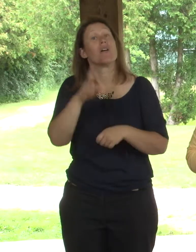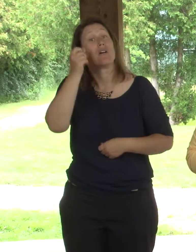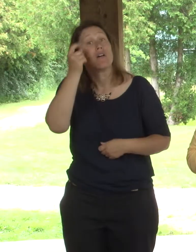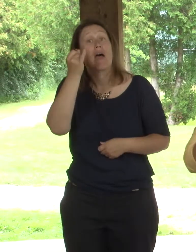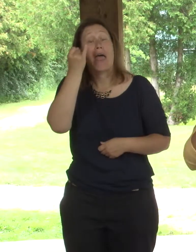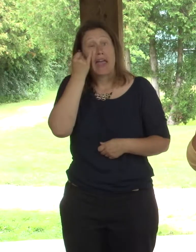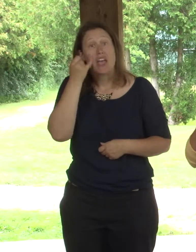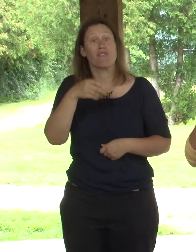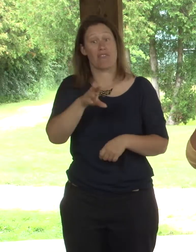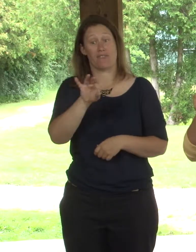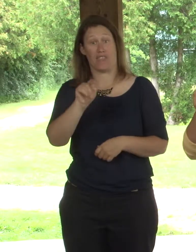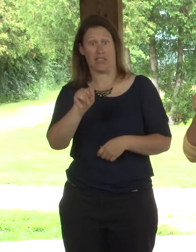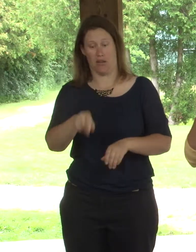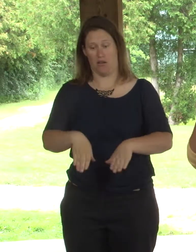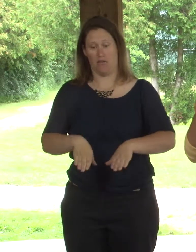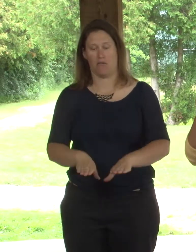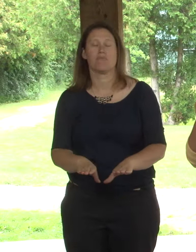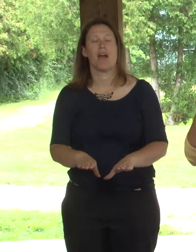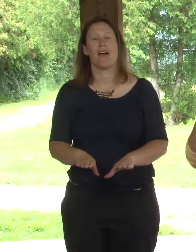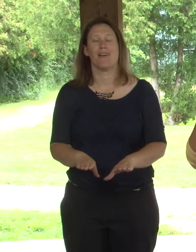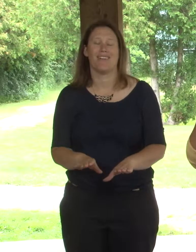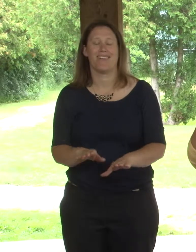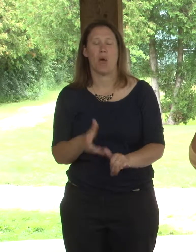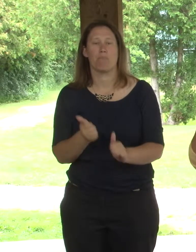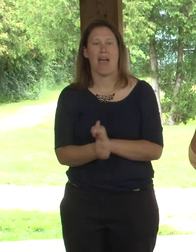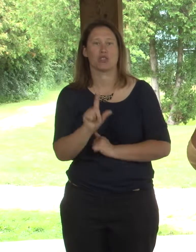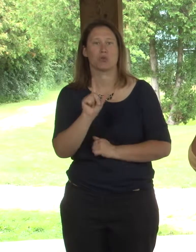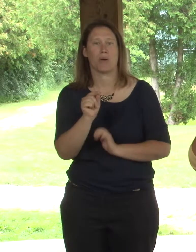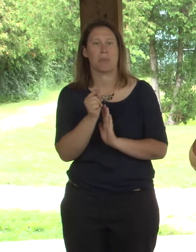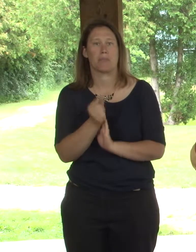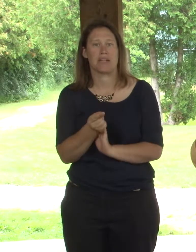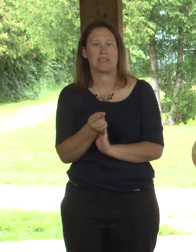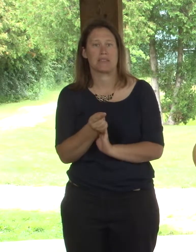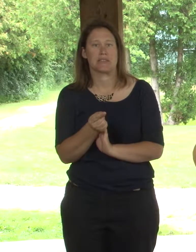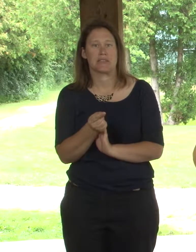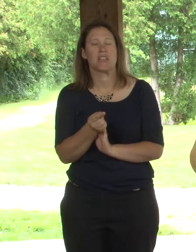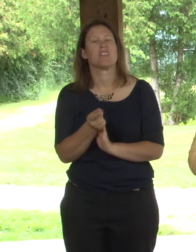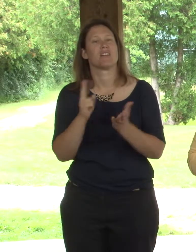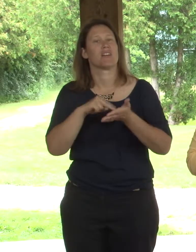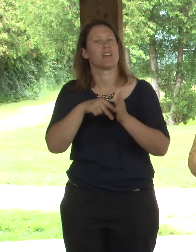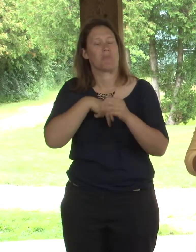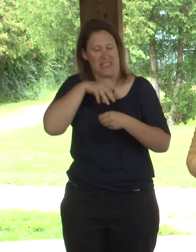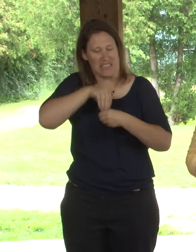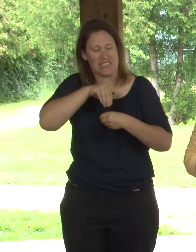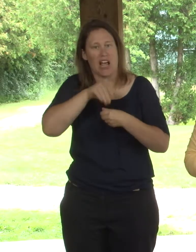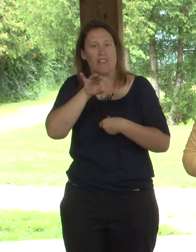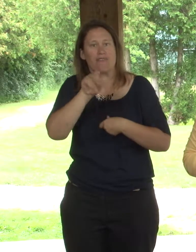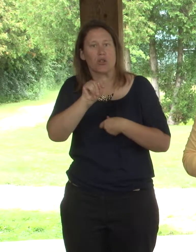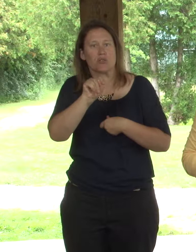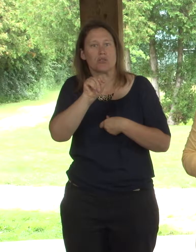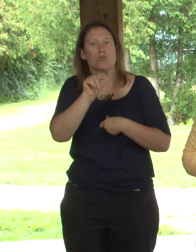than 20 minutes, we start to change the consistency and the structure of the layers of the tissue of the